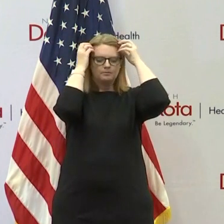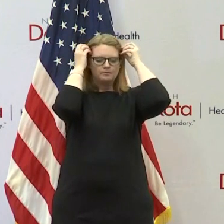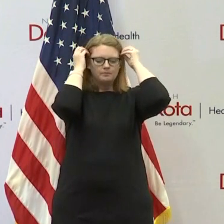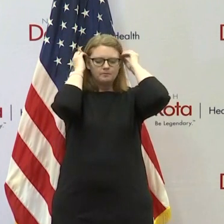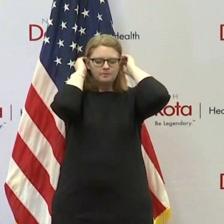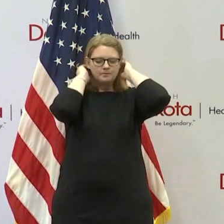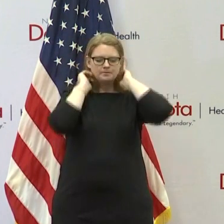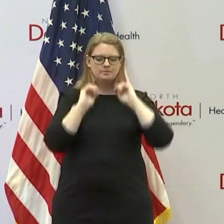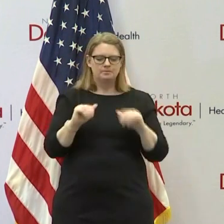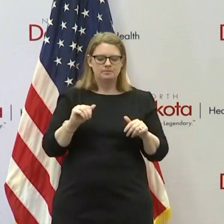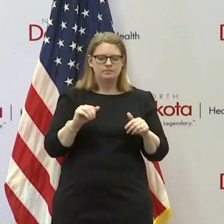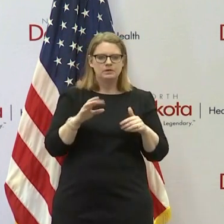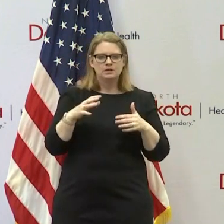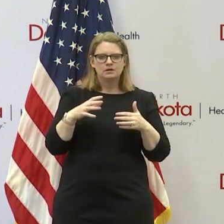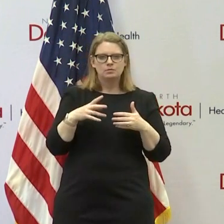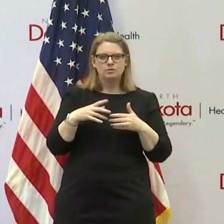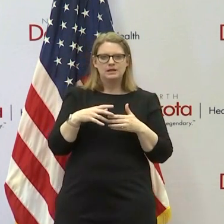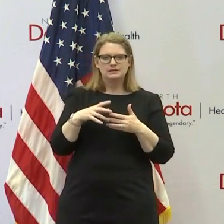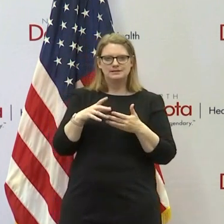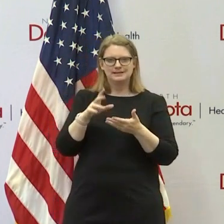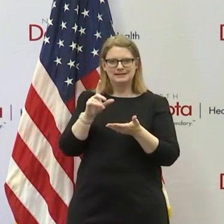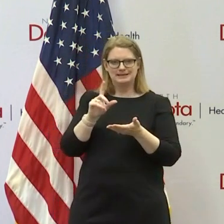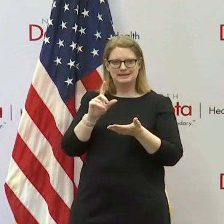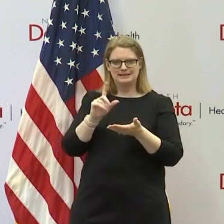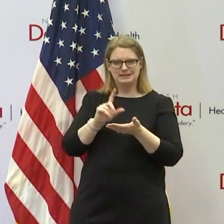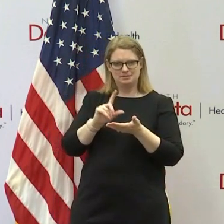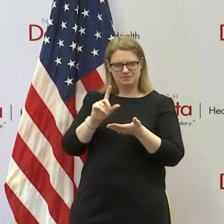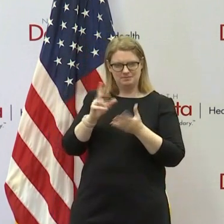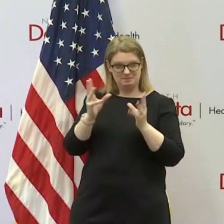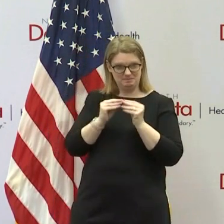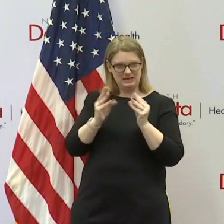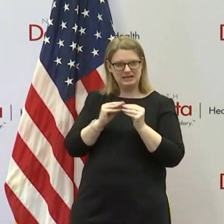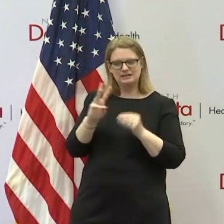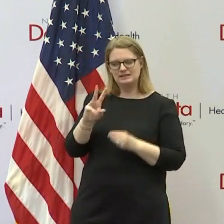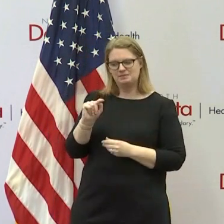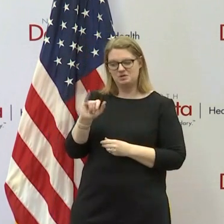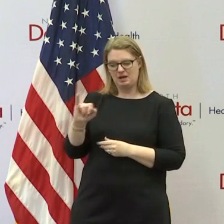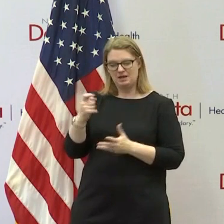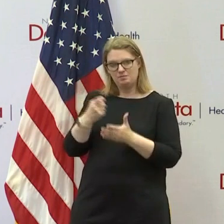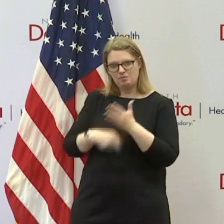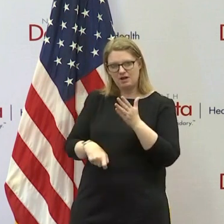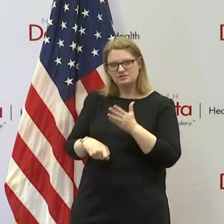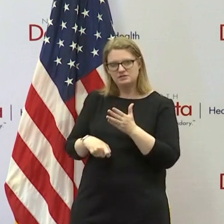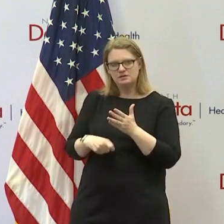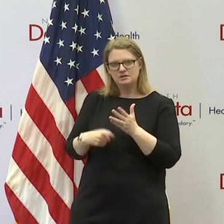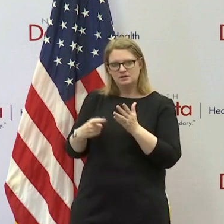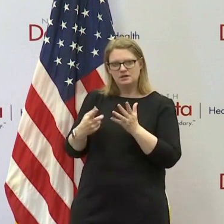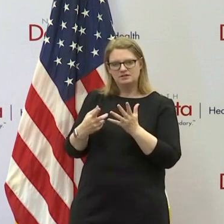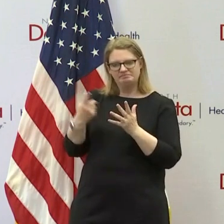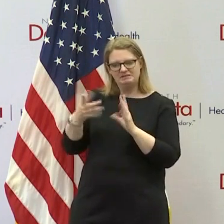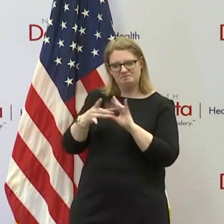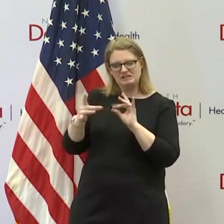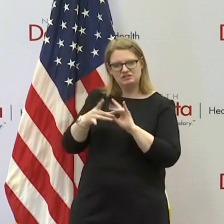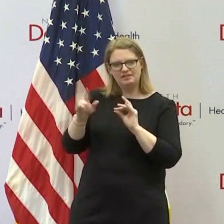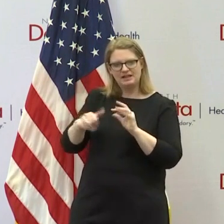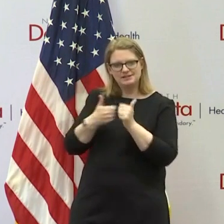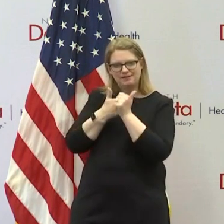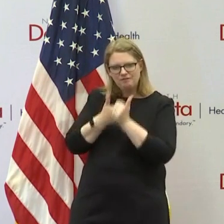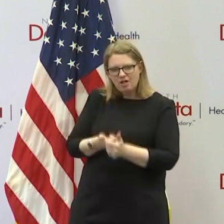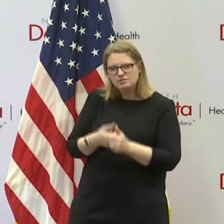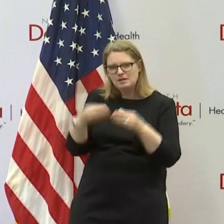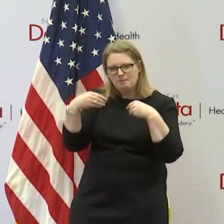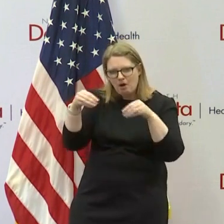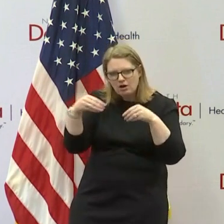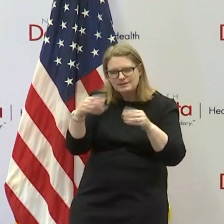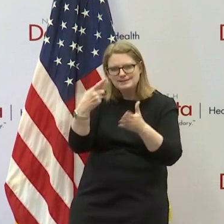meeting when the press was there, I mean, he was current on what the price of WTI was. Yesterday, he mentioned that in his remarks, and so he follows it very closely.